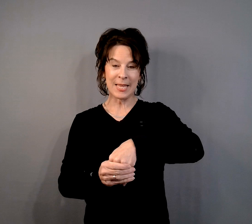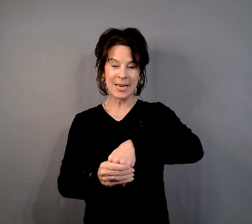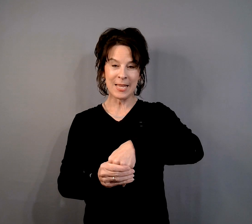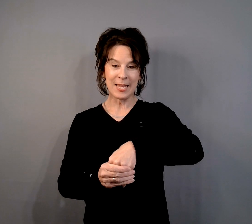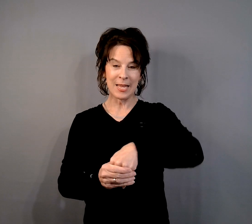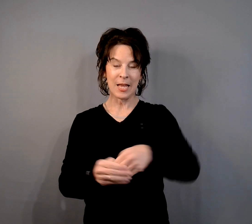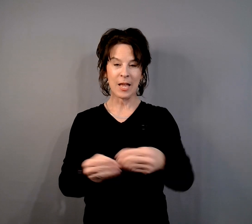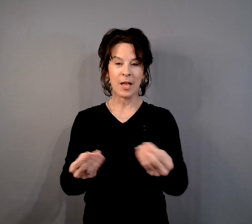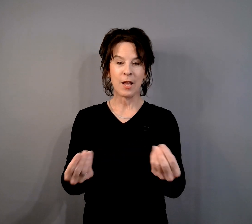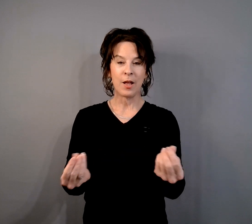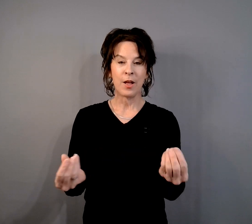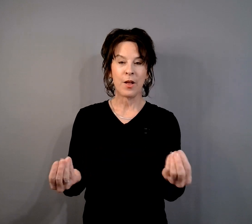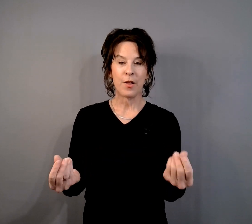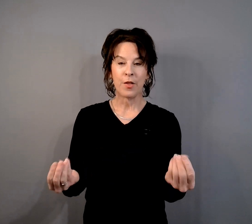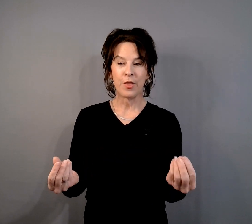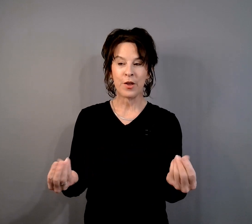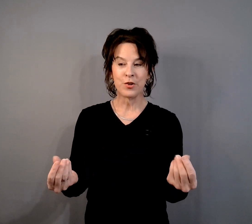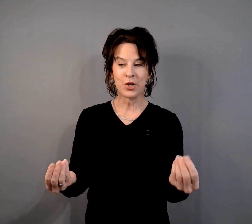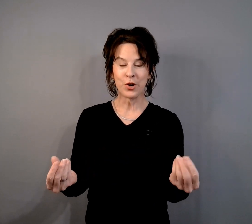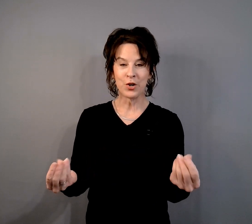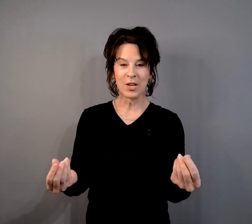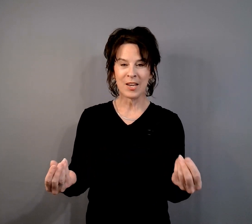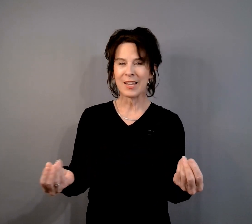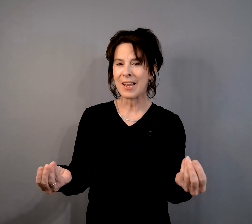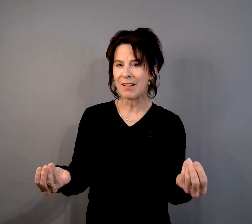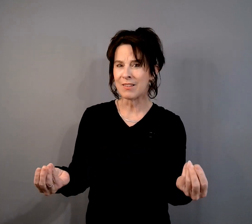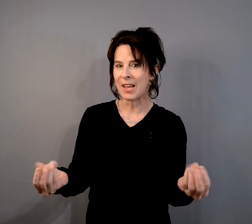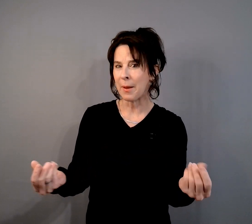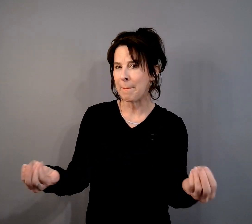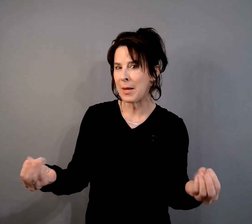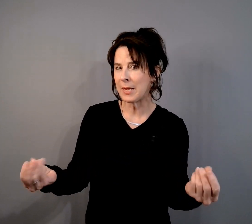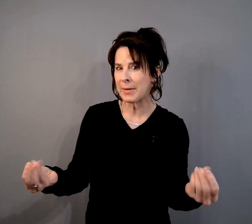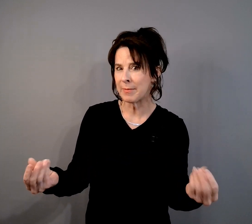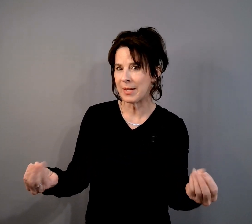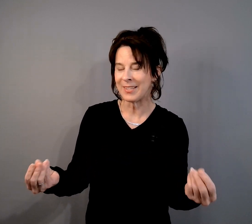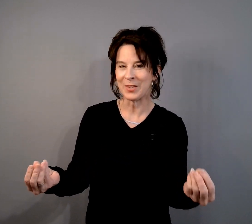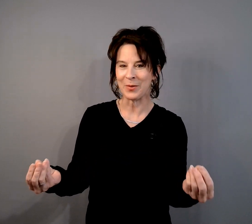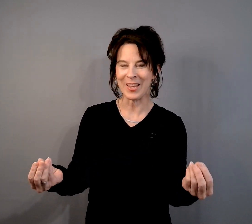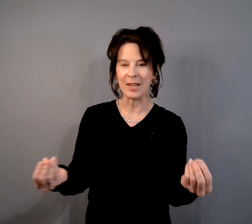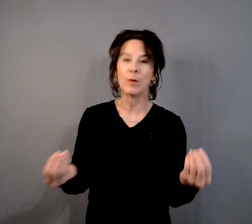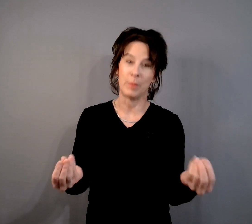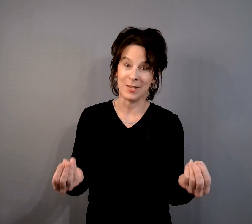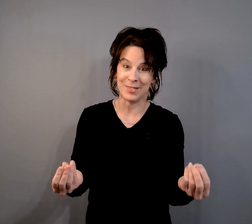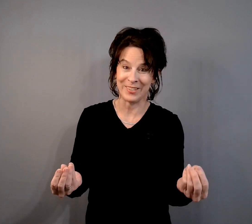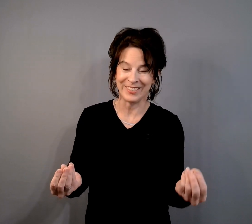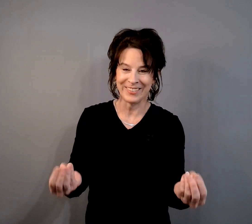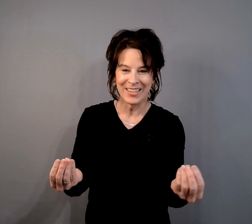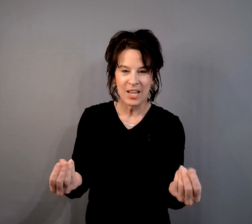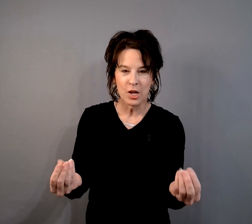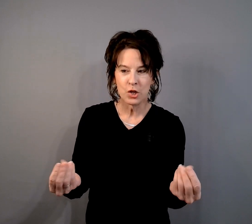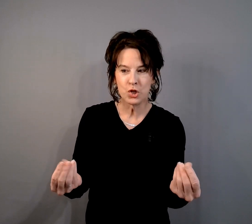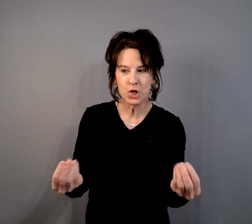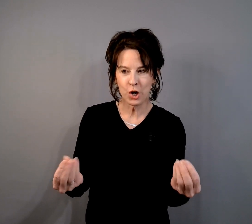in the dirt. It kind of looks like money, money, money too. Okay, but it's dirt.